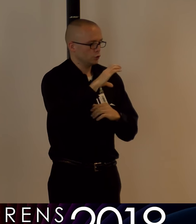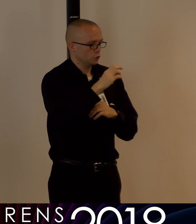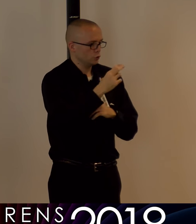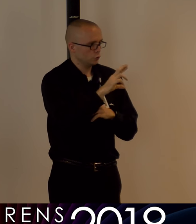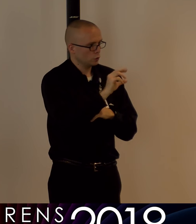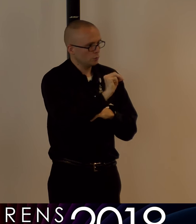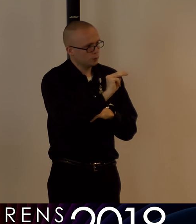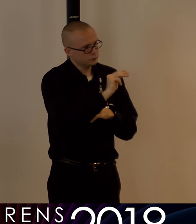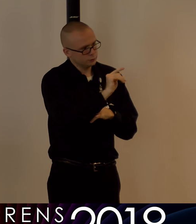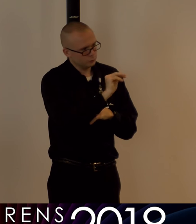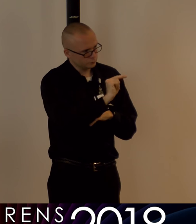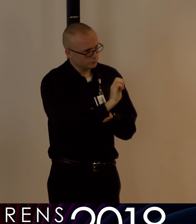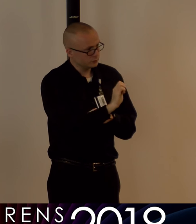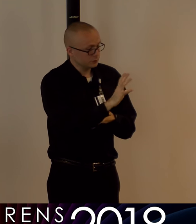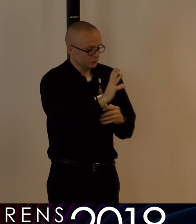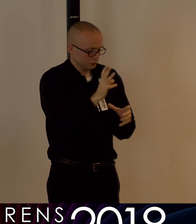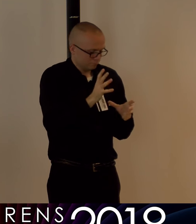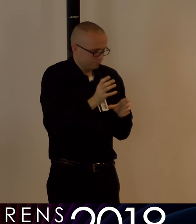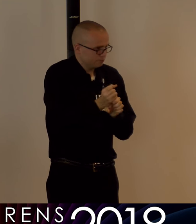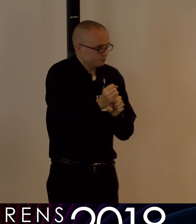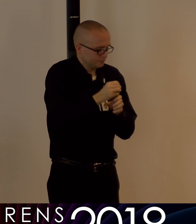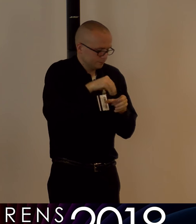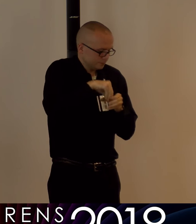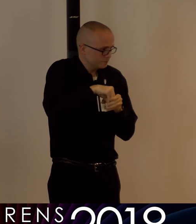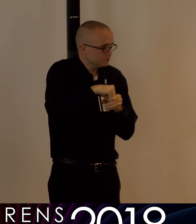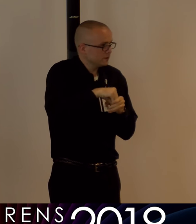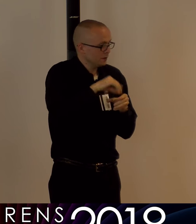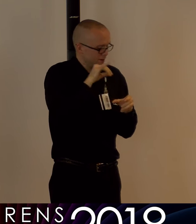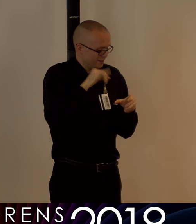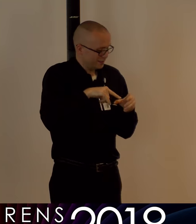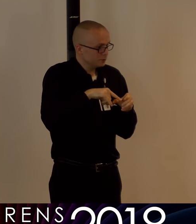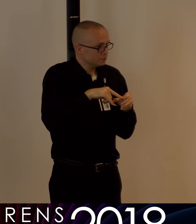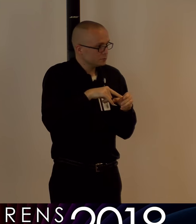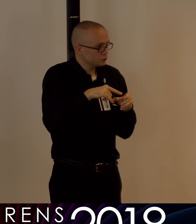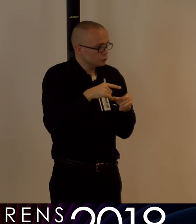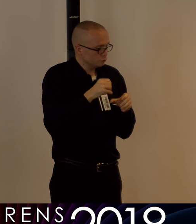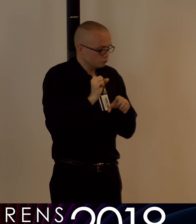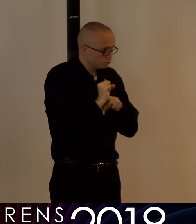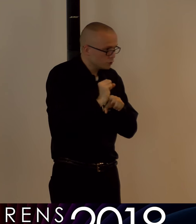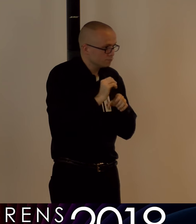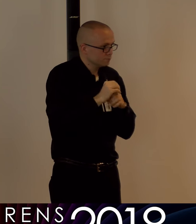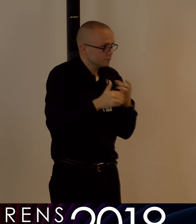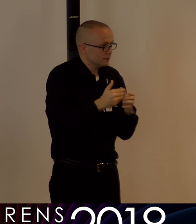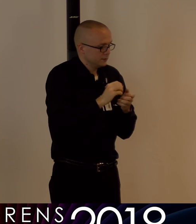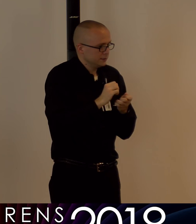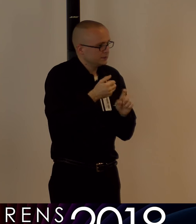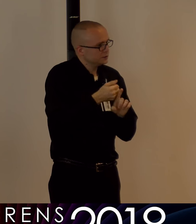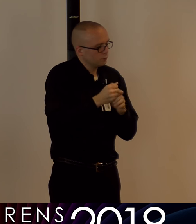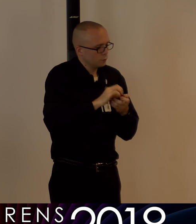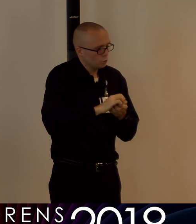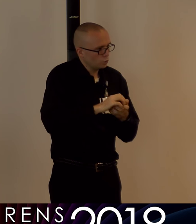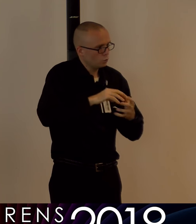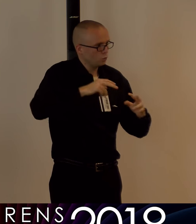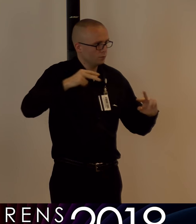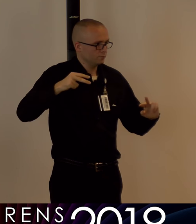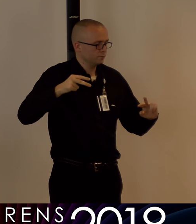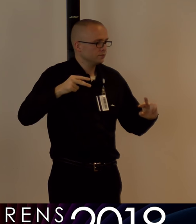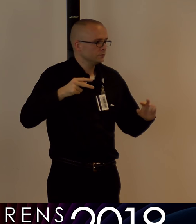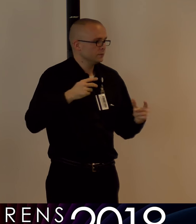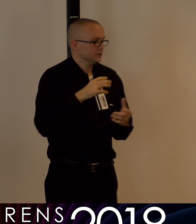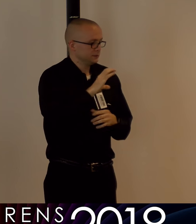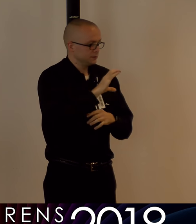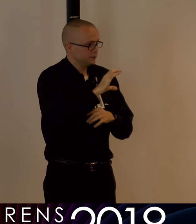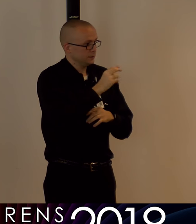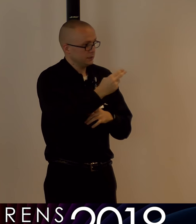And it's all condensed in the nucleus. But in order for that chromatin to work, it has to be unwound. And that's really where CHD7